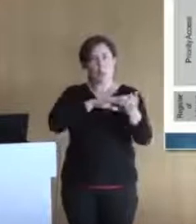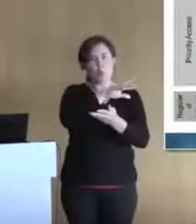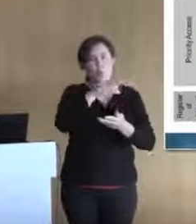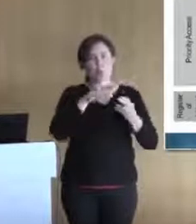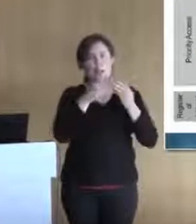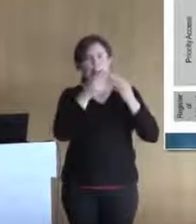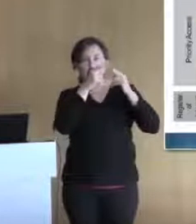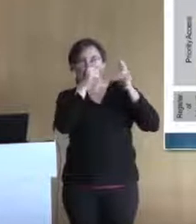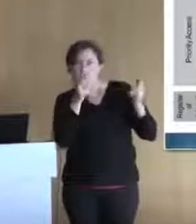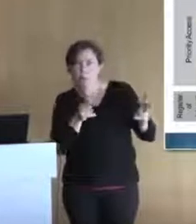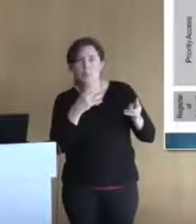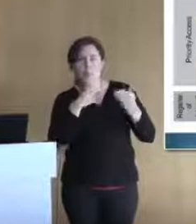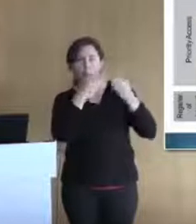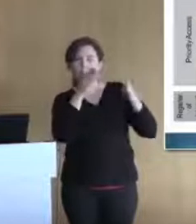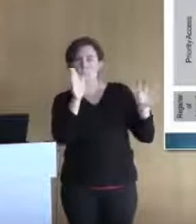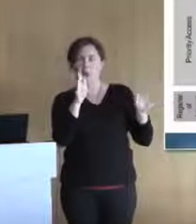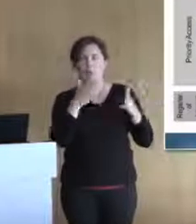register,